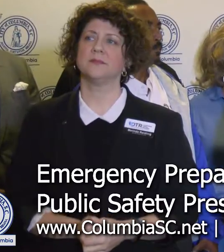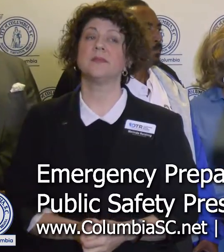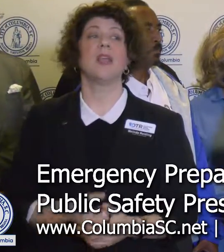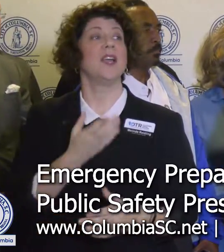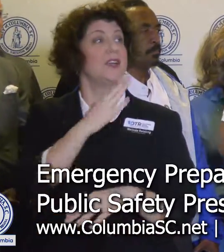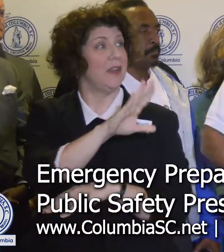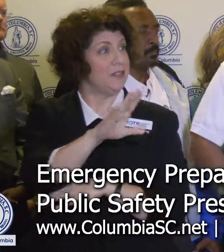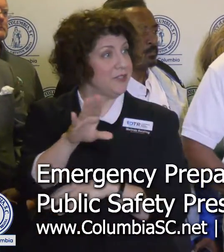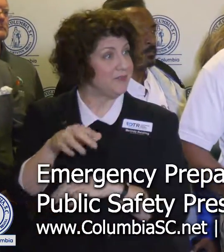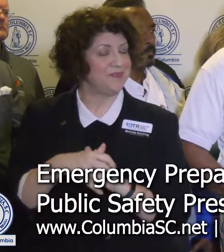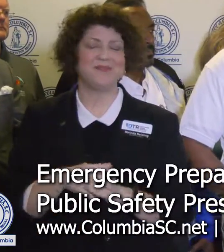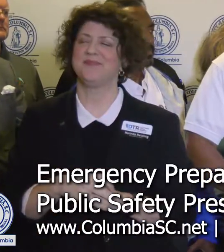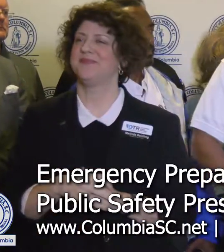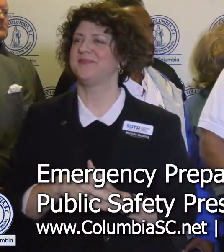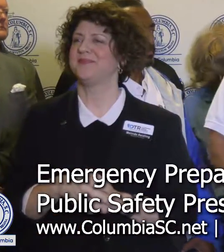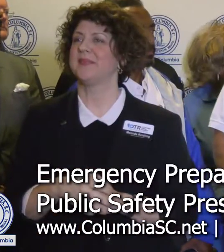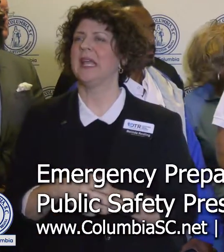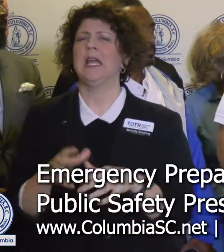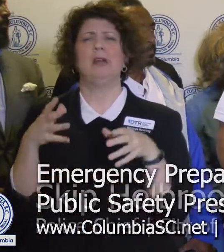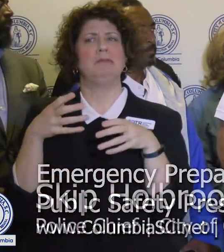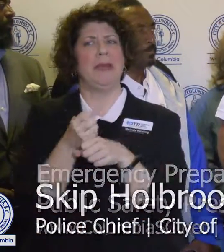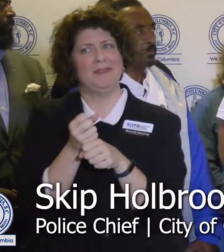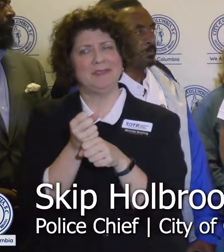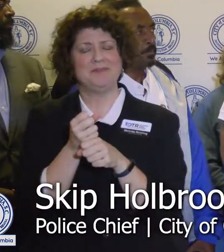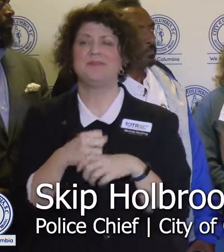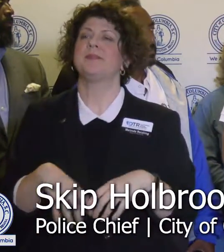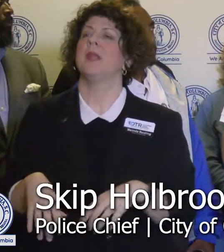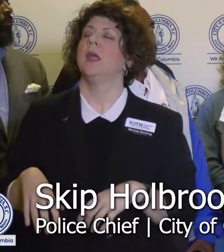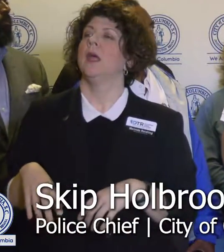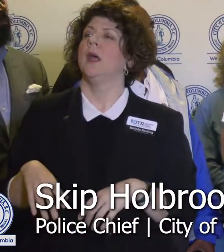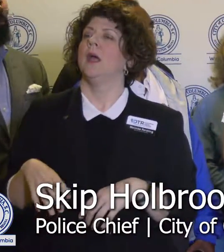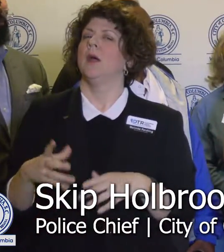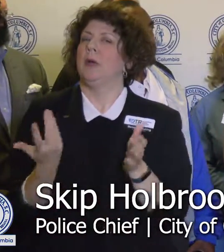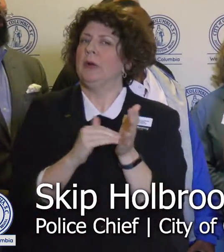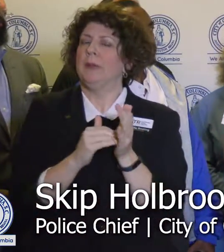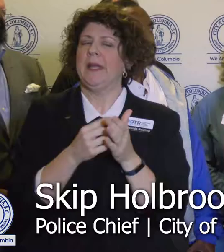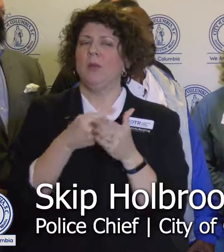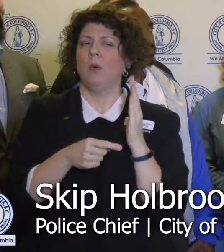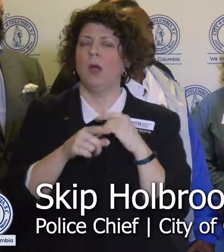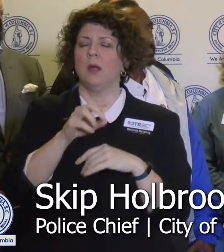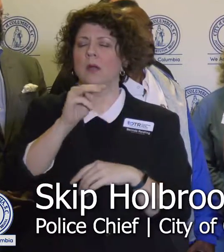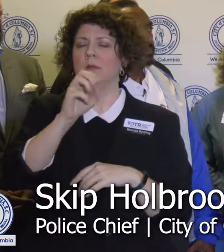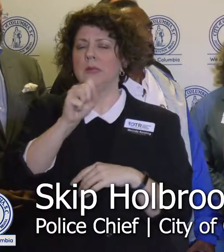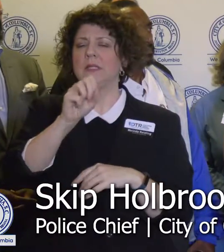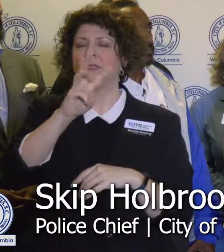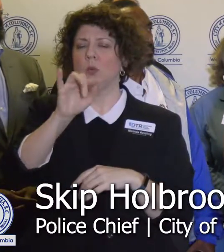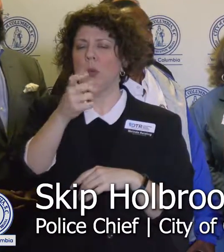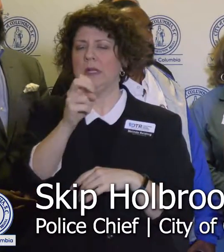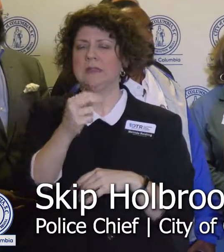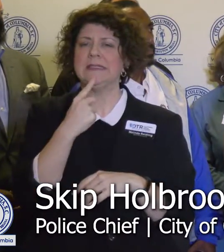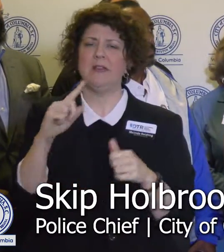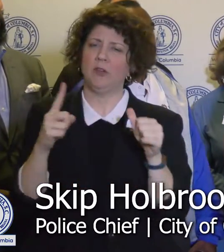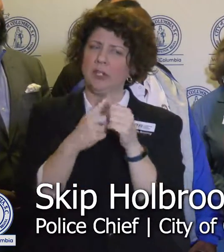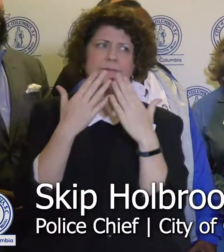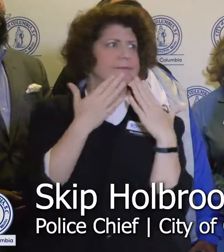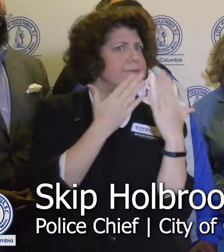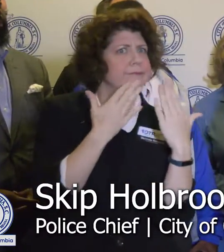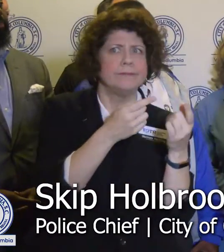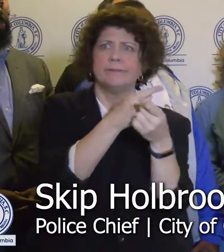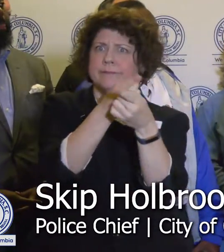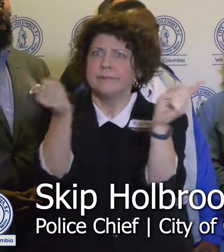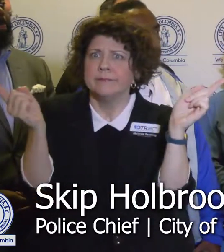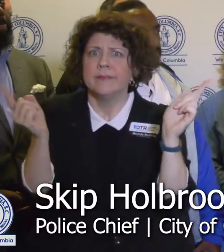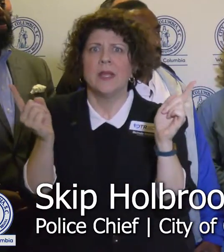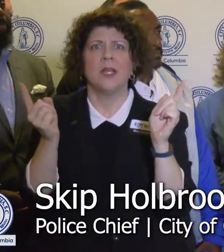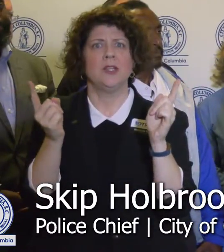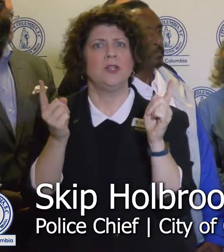Good afternoon. Briefly, reiterate what Ms. Wilson said. Thank you to our citizens. You heeded our